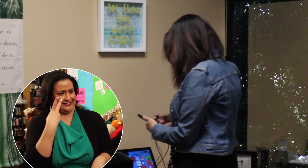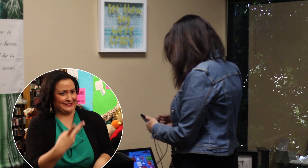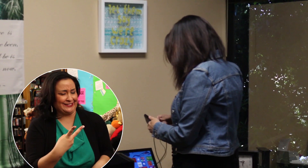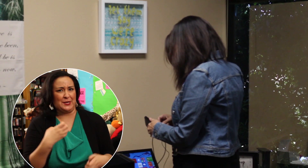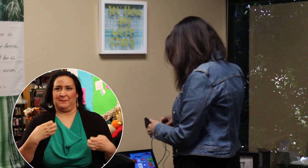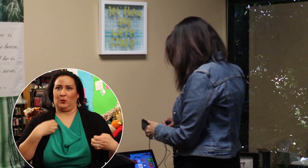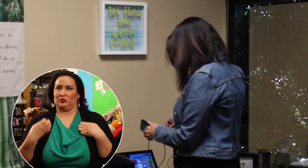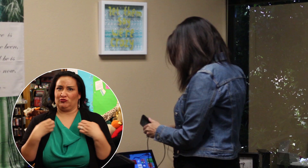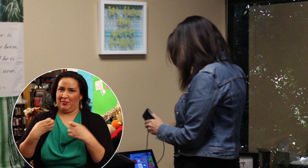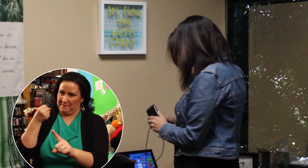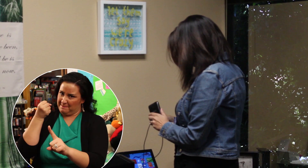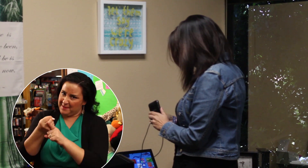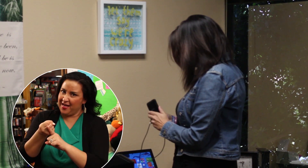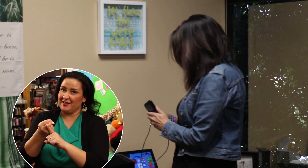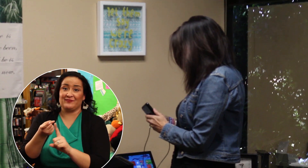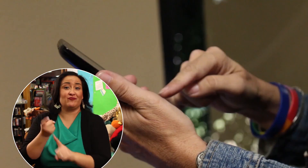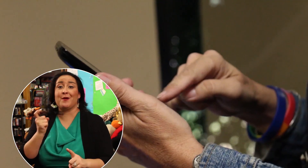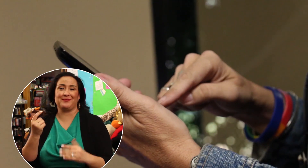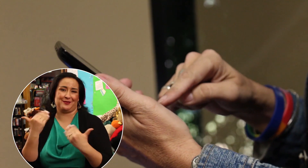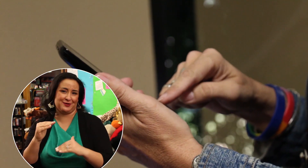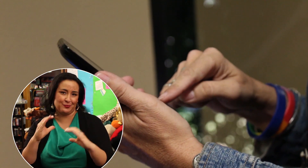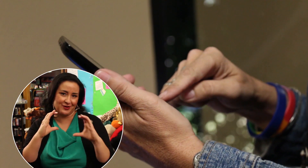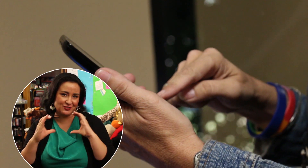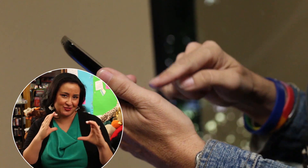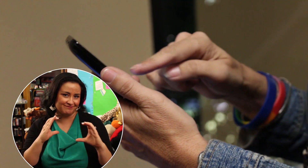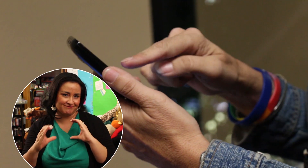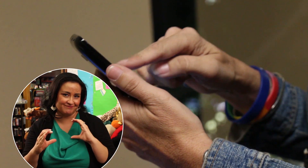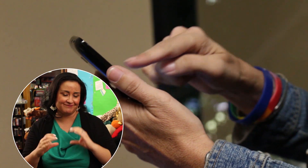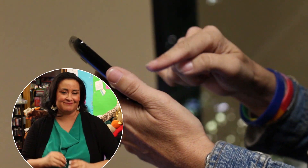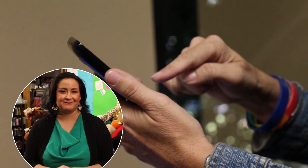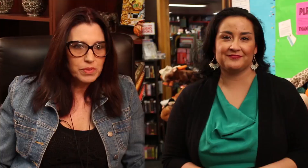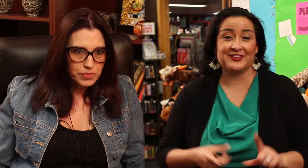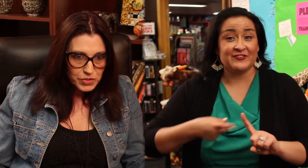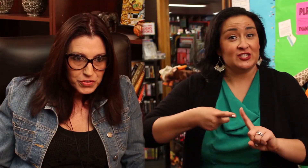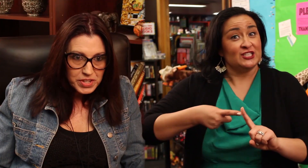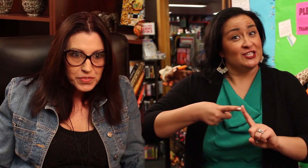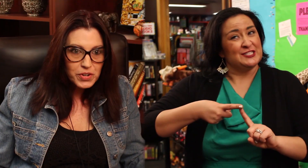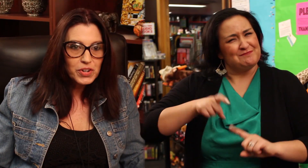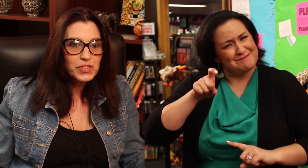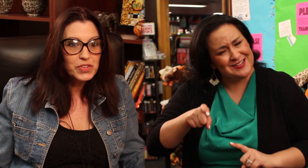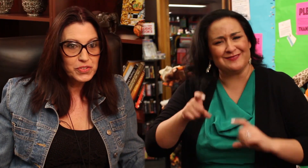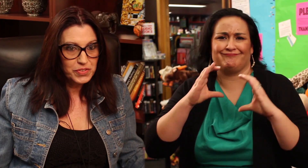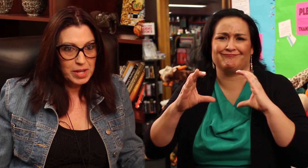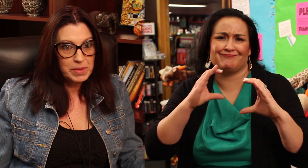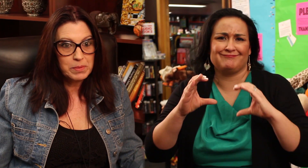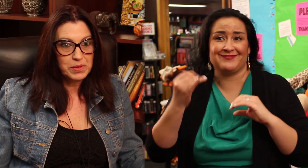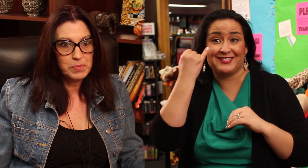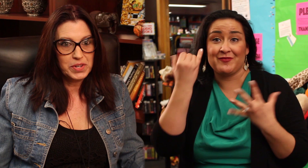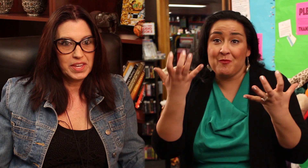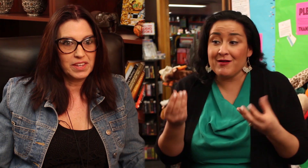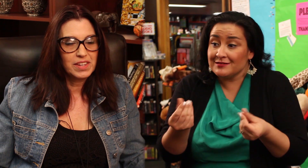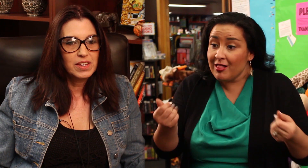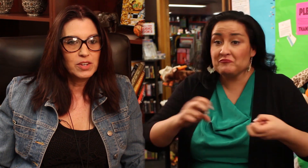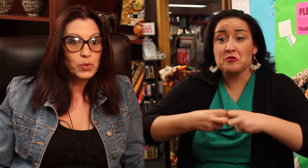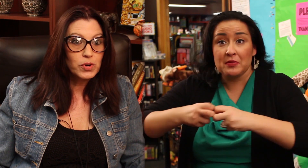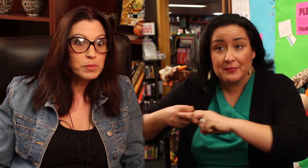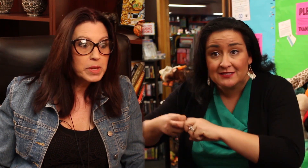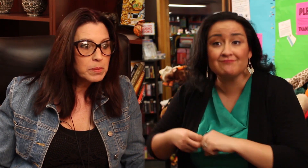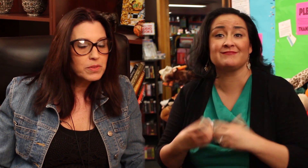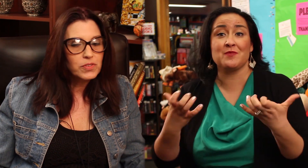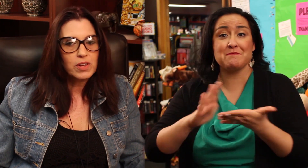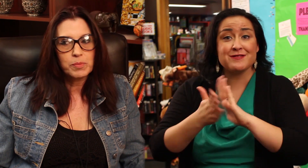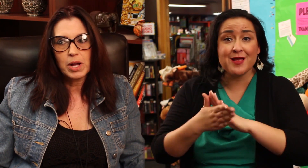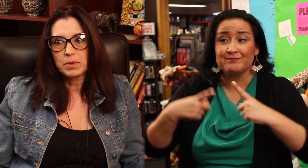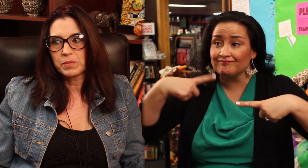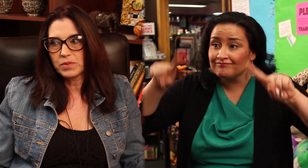emotional effects that limited communication growing up can have on a person. The first things first is you've got to be able to communicate in order